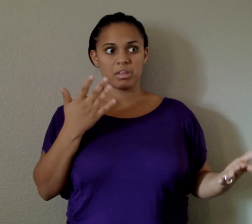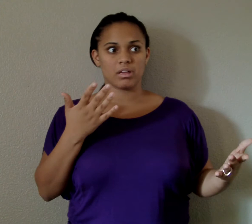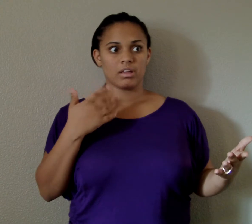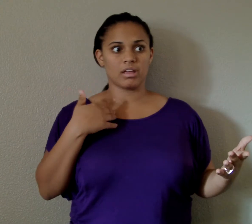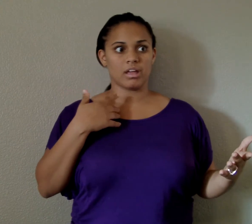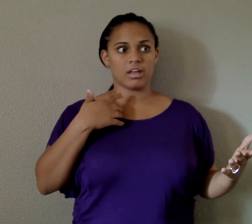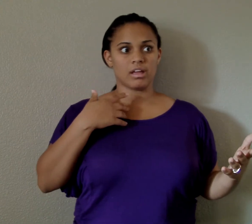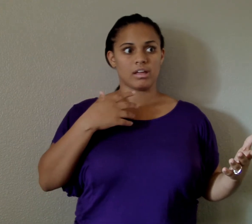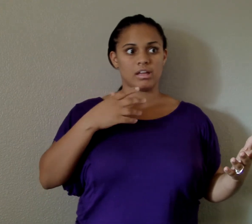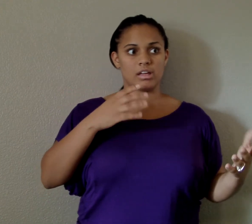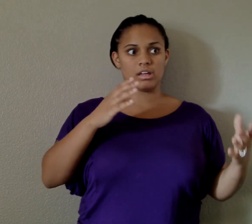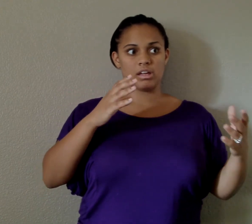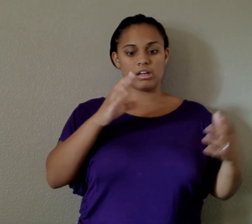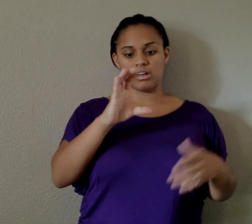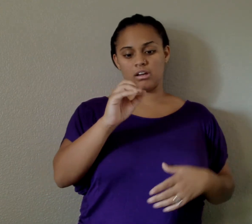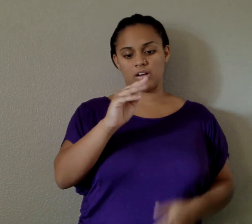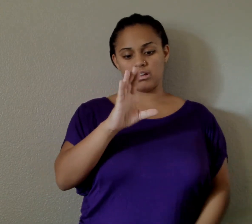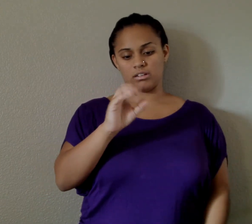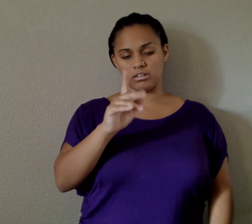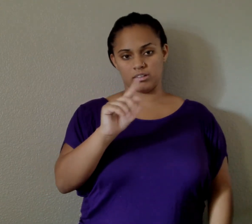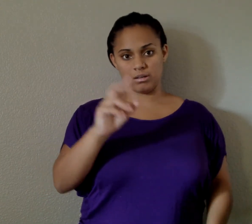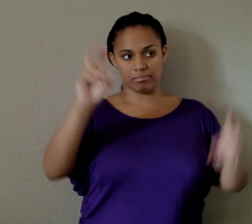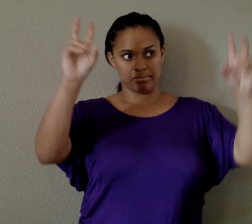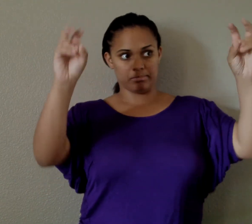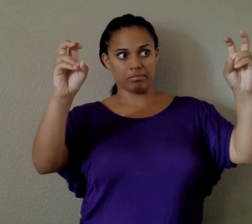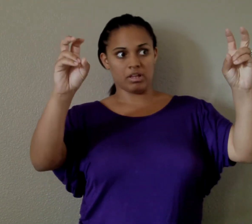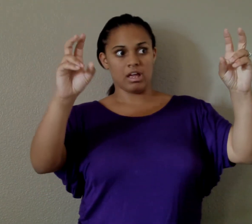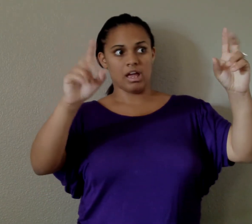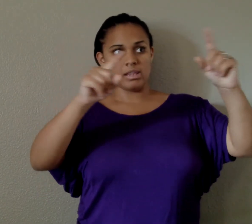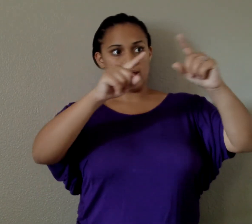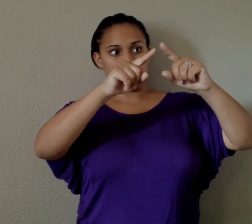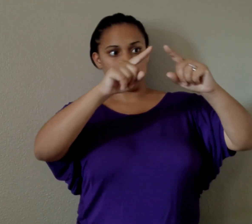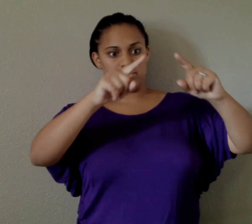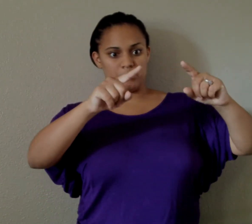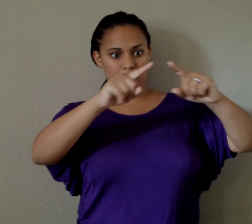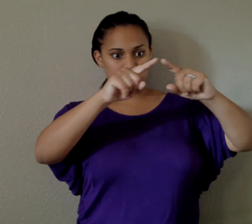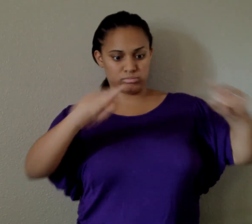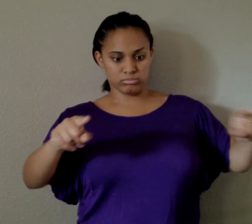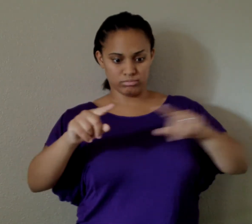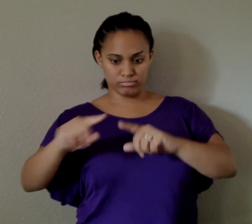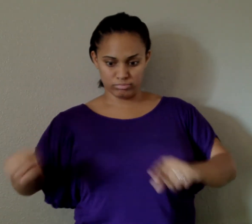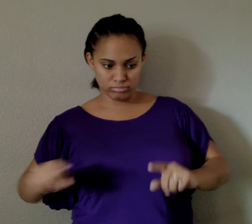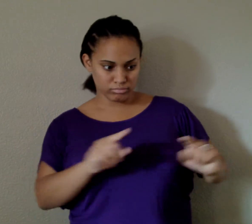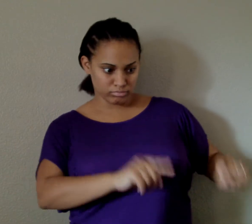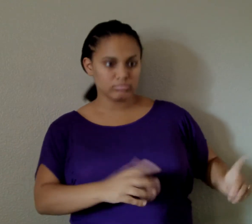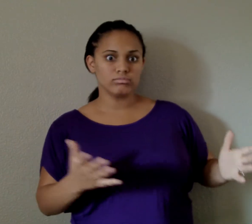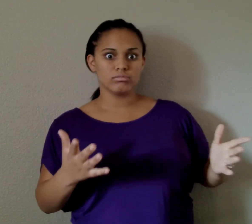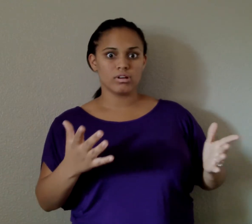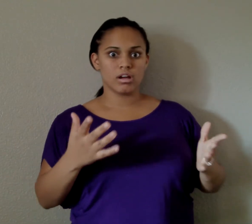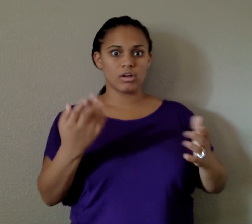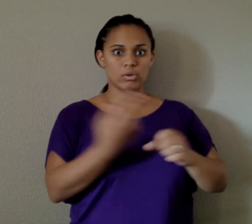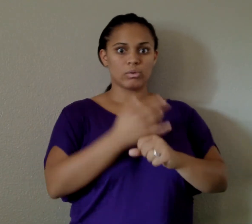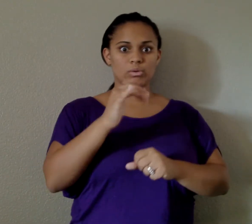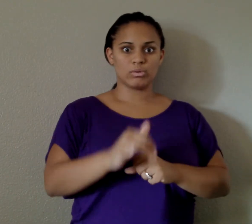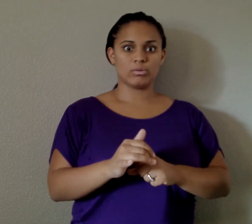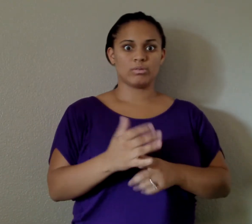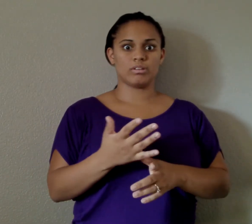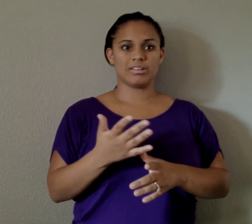any number of things. It could be a timeline, it could be clustering. It depends on what the pattern of organization was in that reading that they were